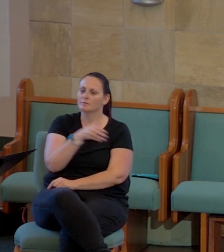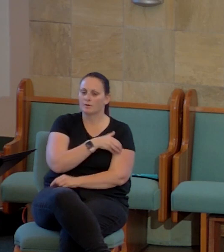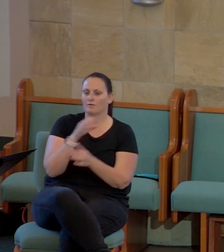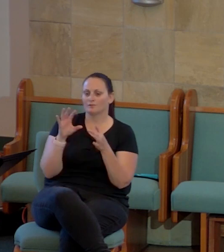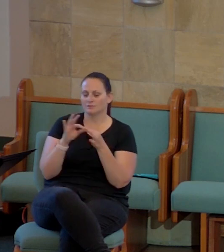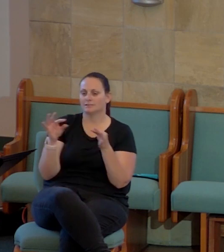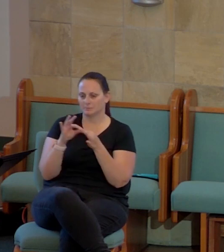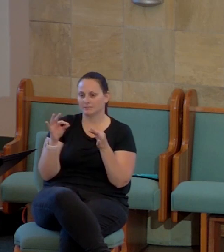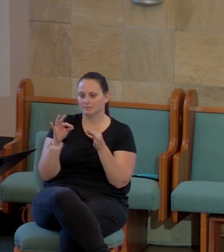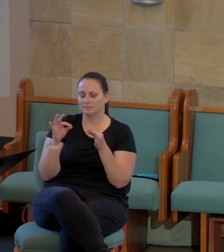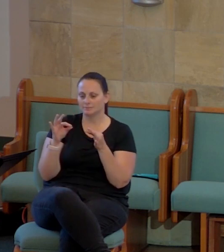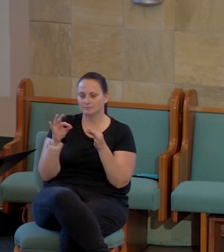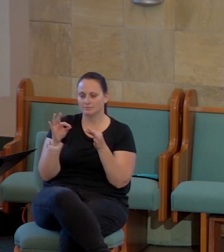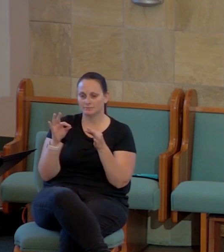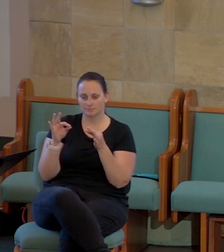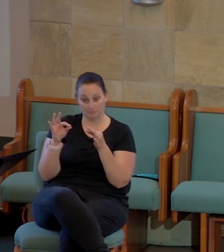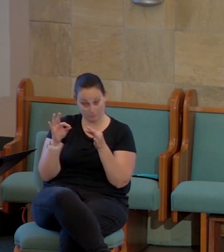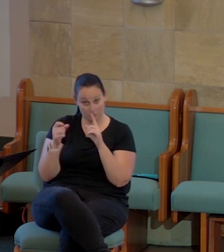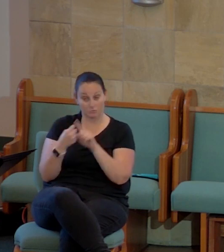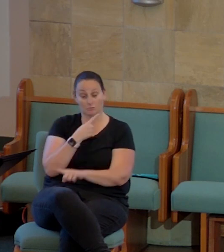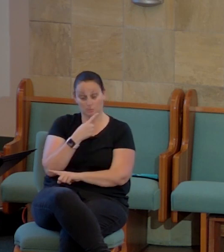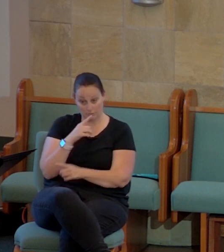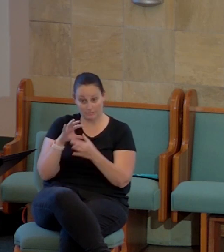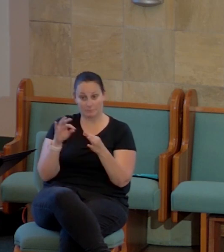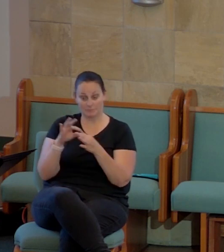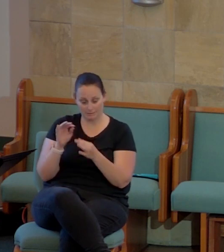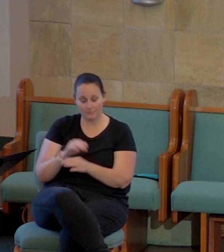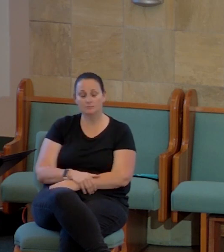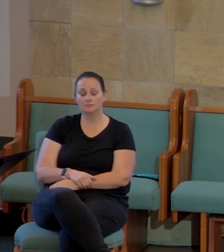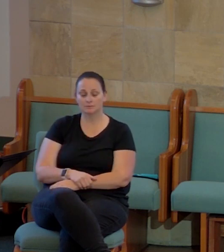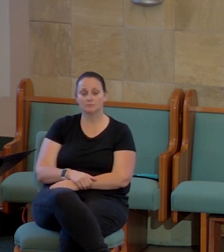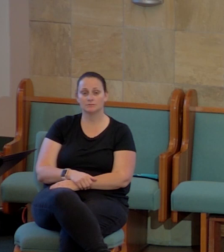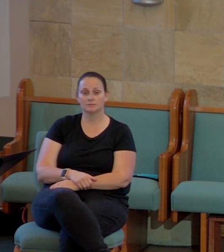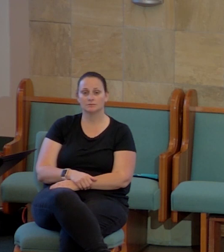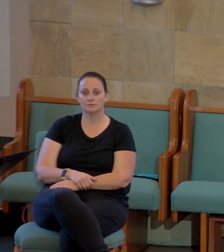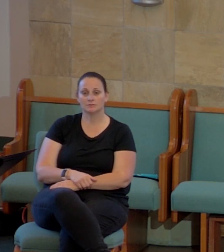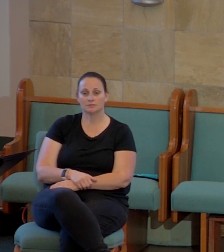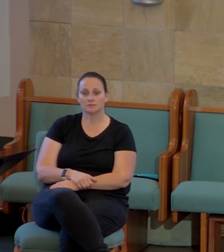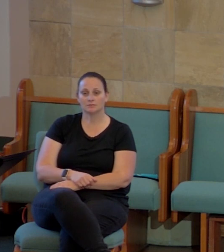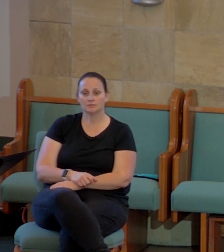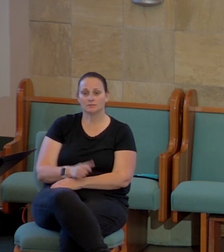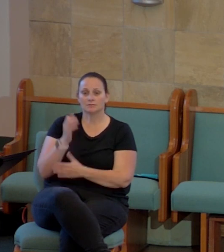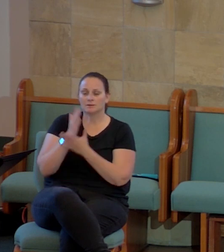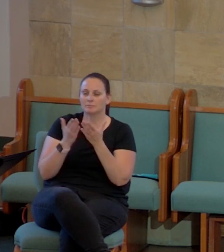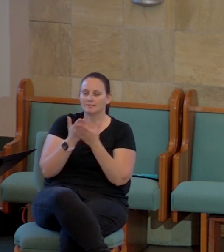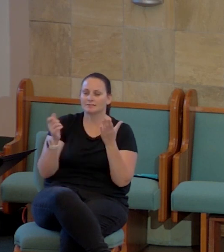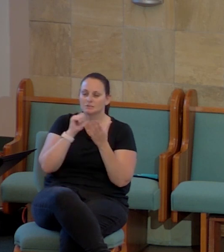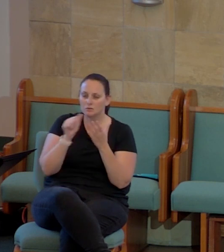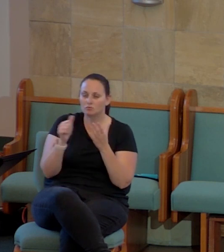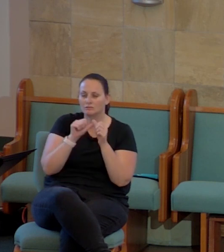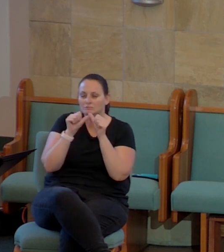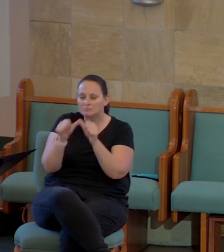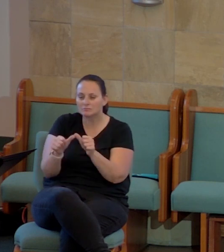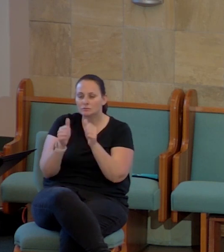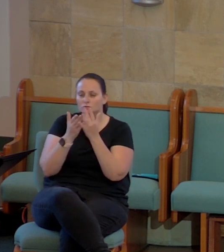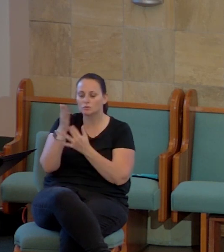statement. It is a radical statement. There are some issues that don't carry through the entire Bible,